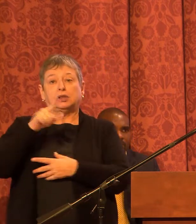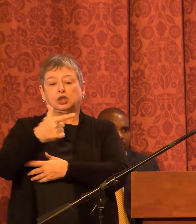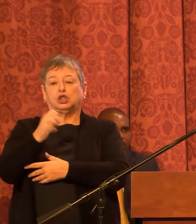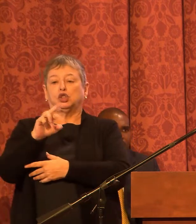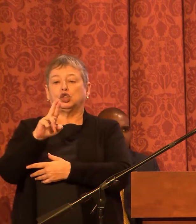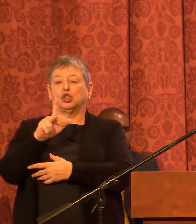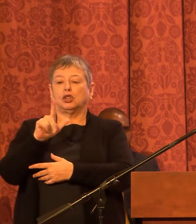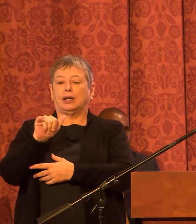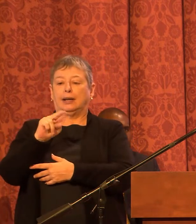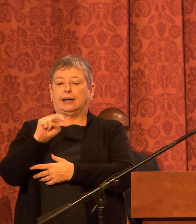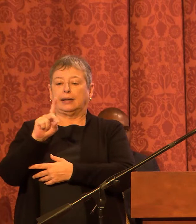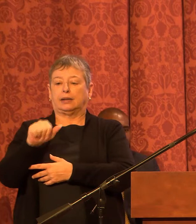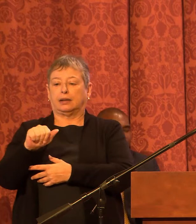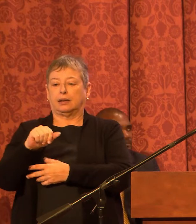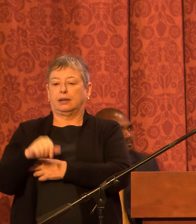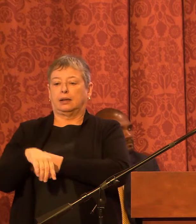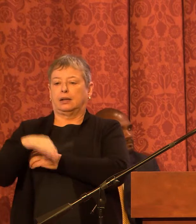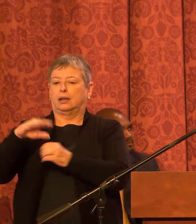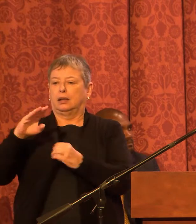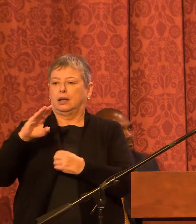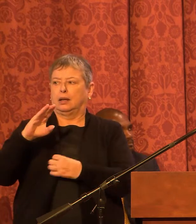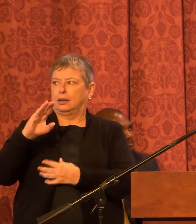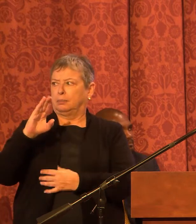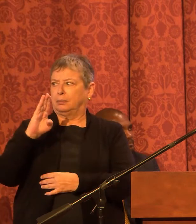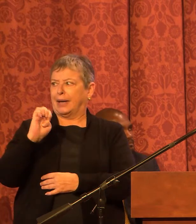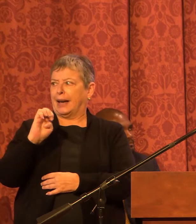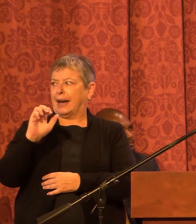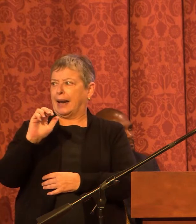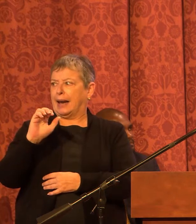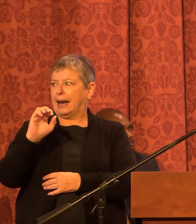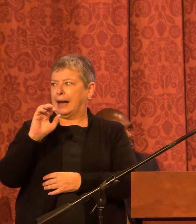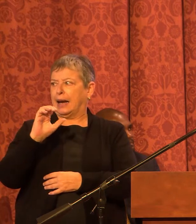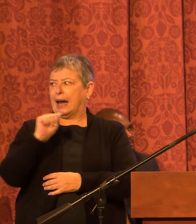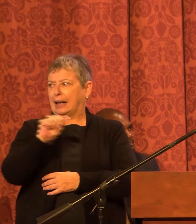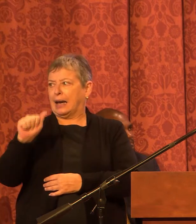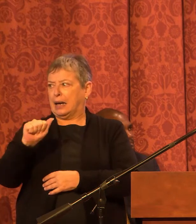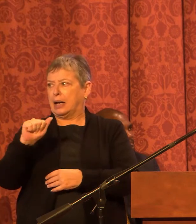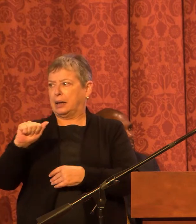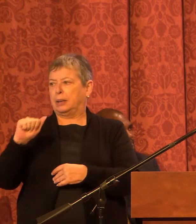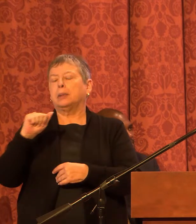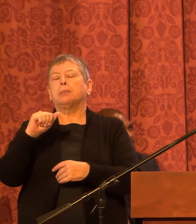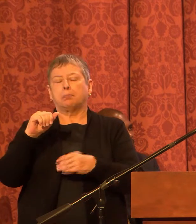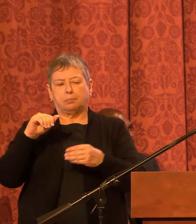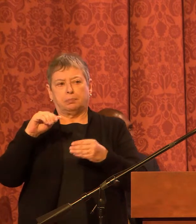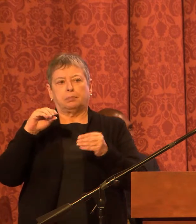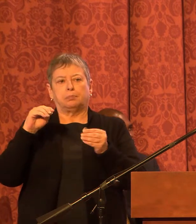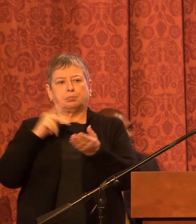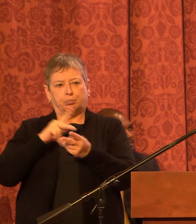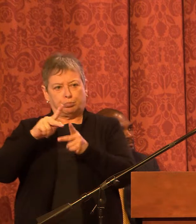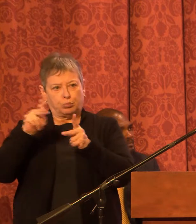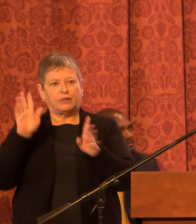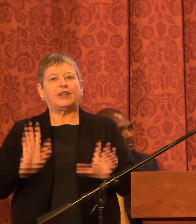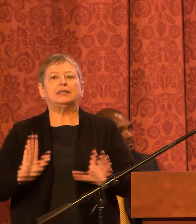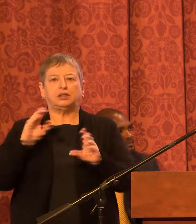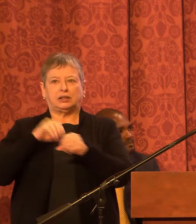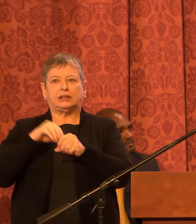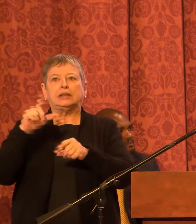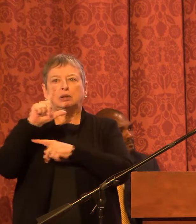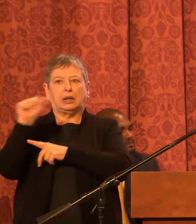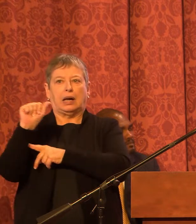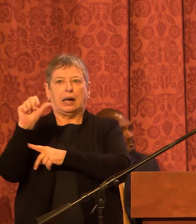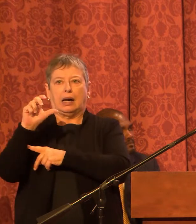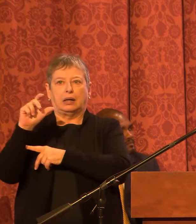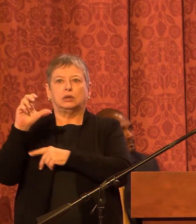Beckers, who is an associate professor at Southeastern Louisiana University and full-time special